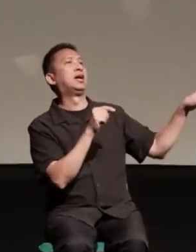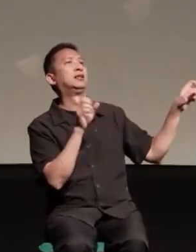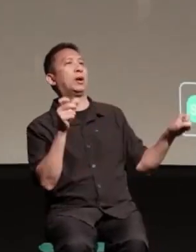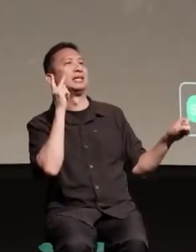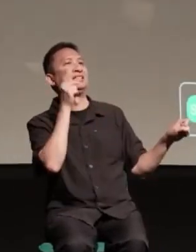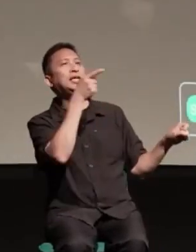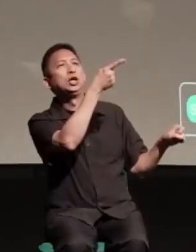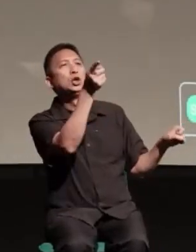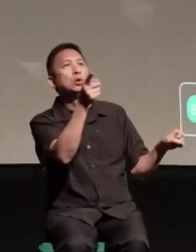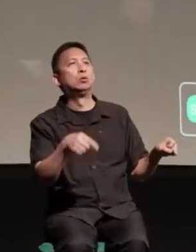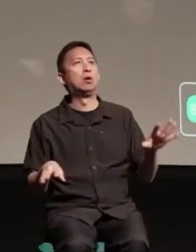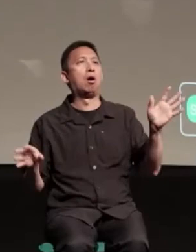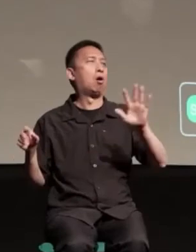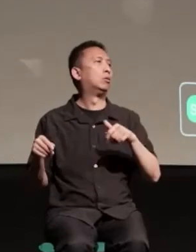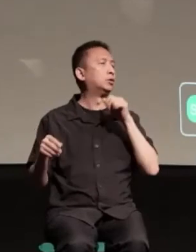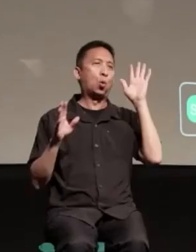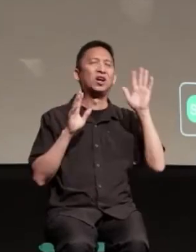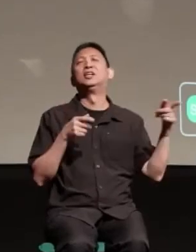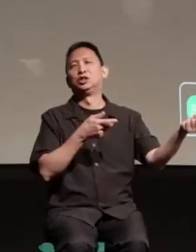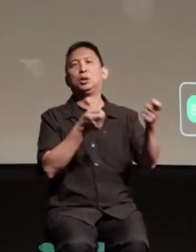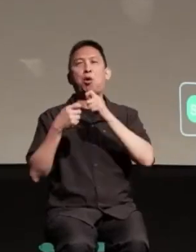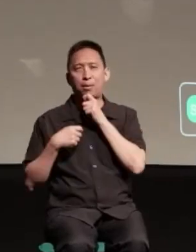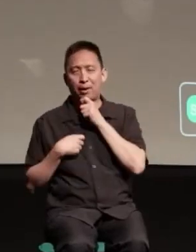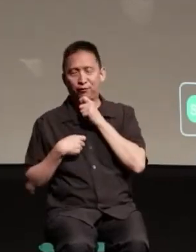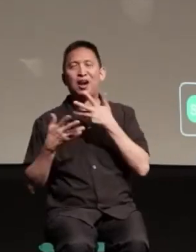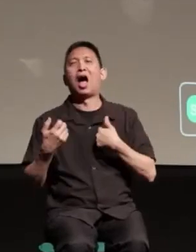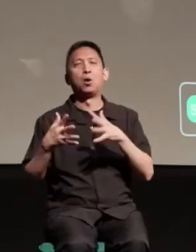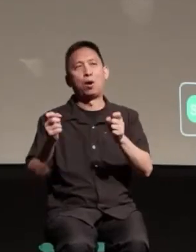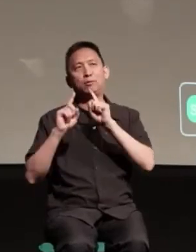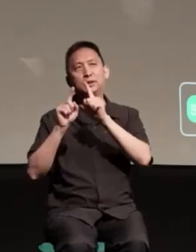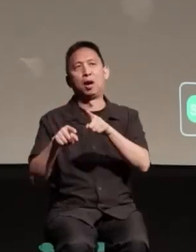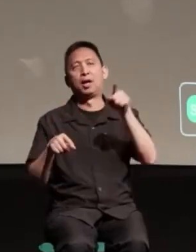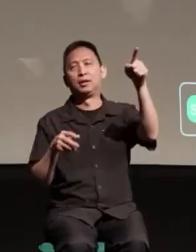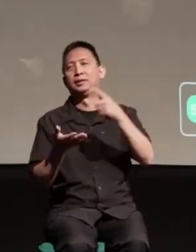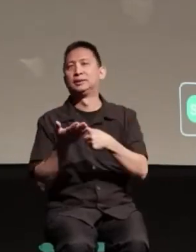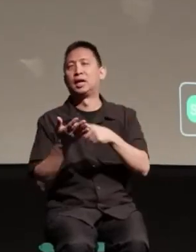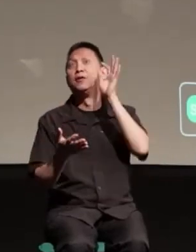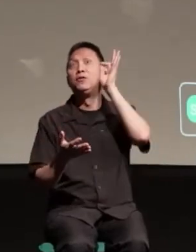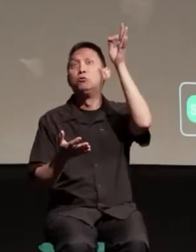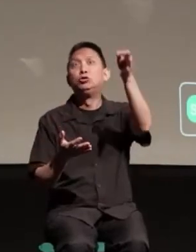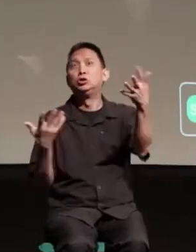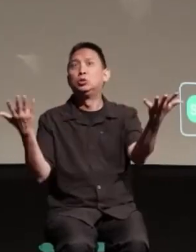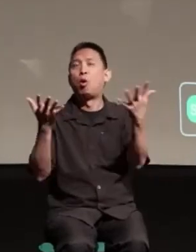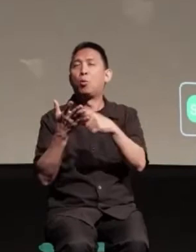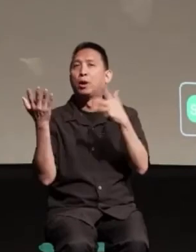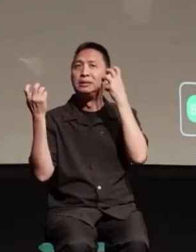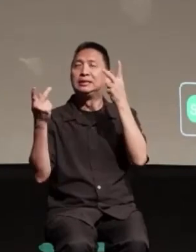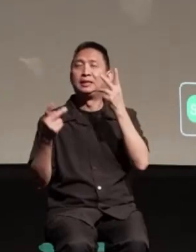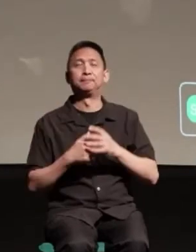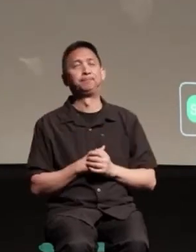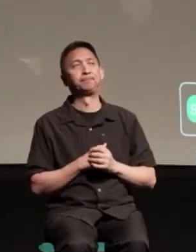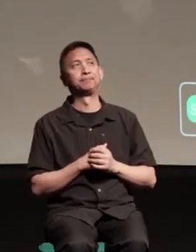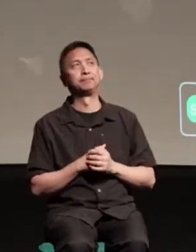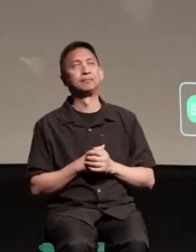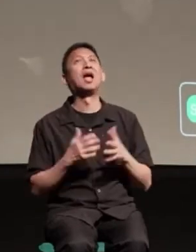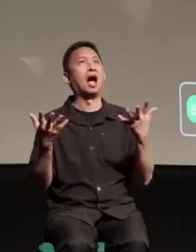but that's, okay, yeah. She brought it over when I wanted to respond to the question about the future of. Oh, okay, yeah. So as somebody who's